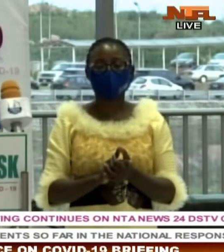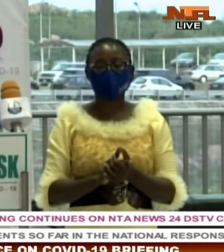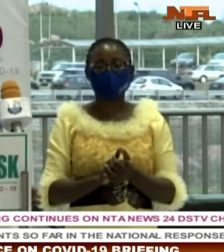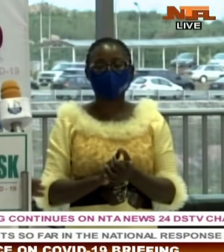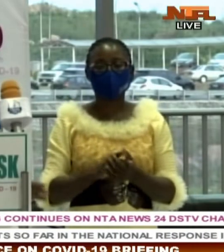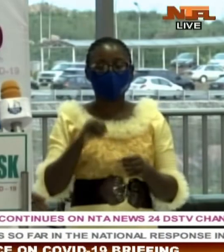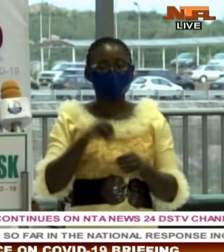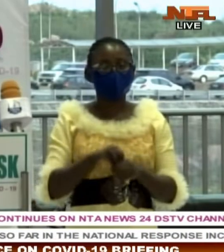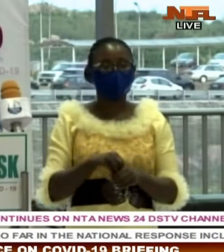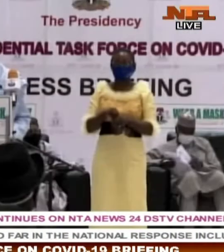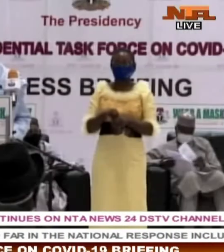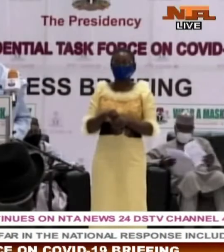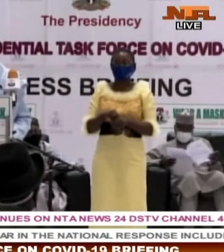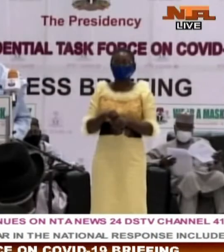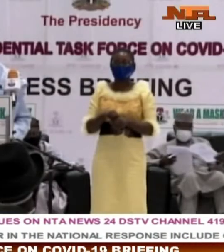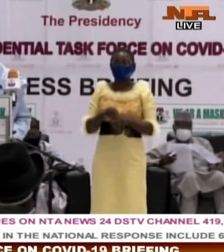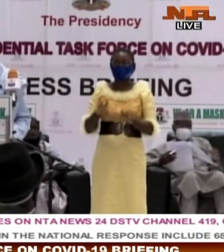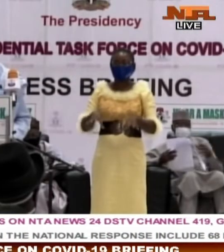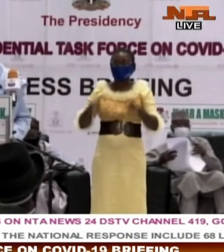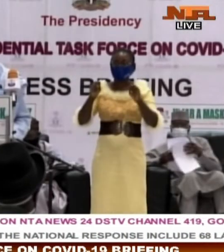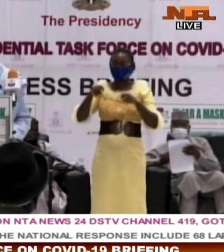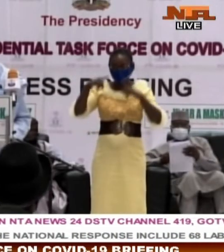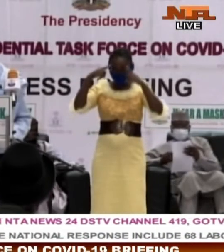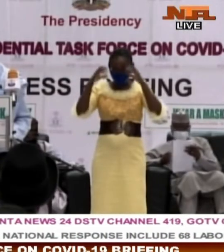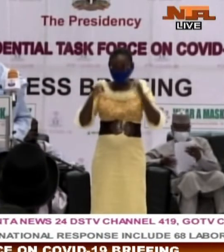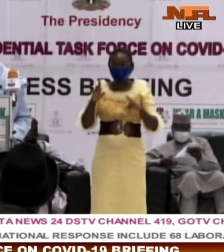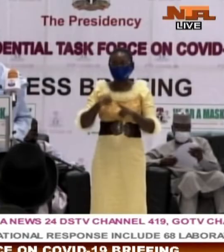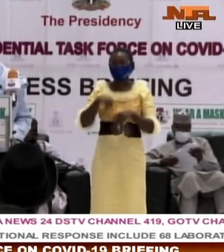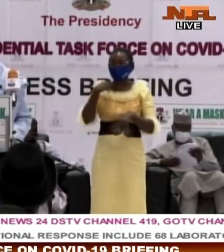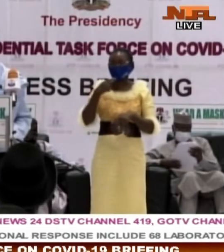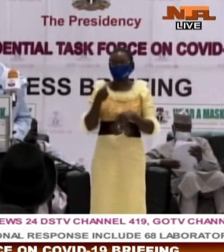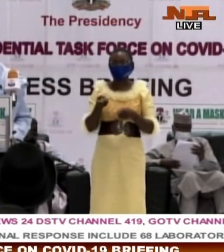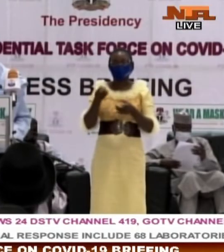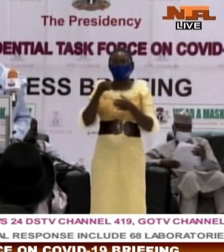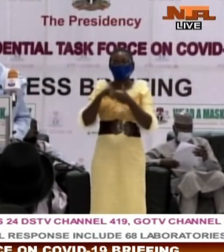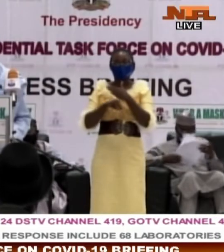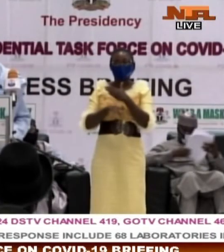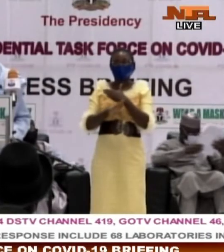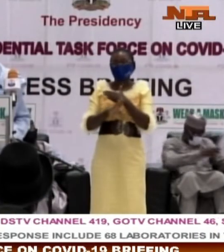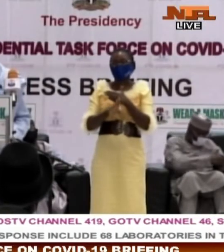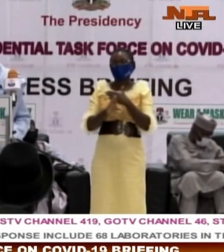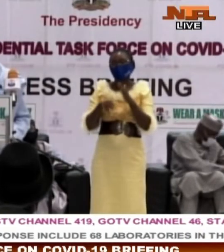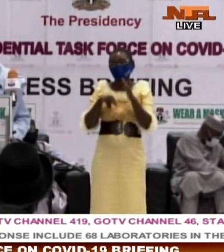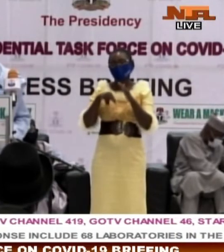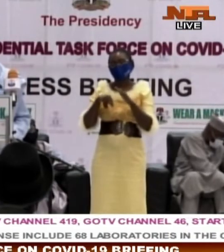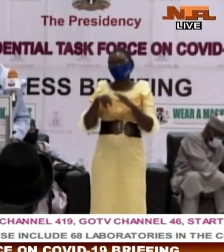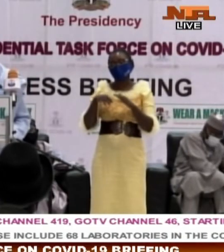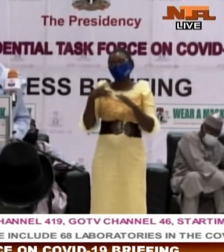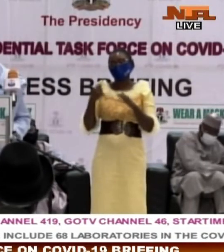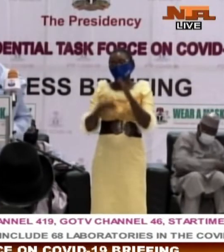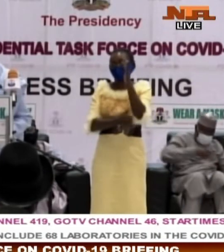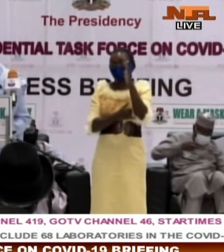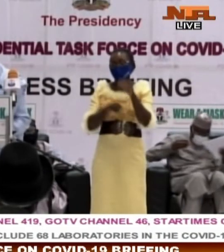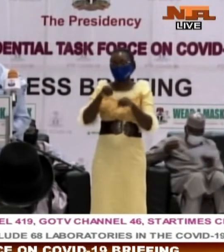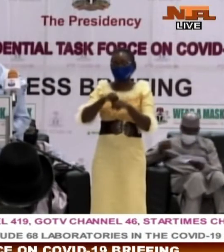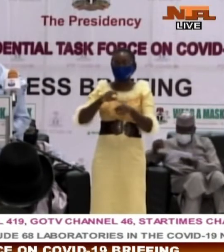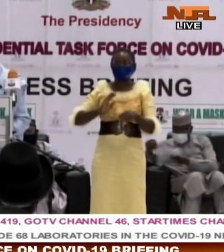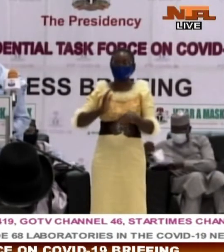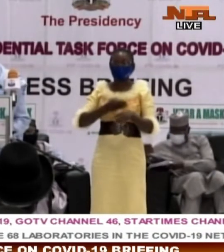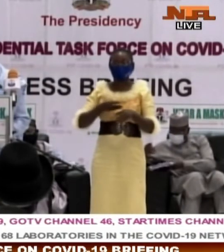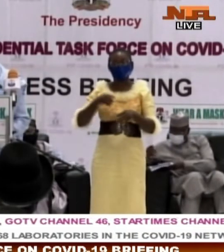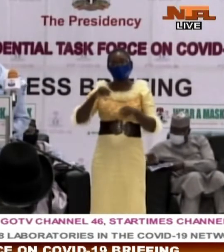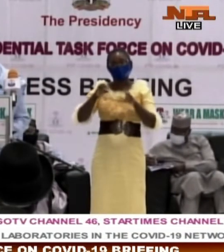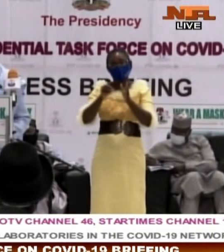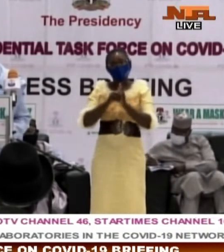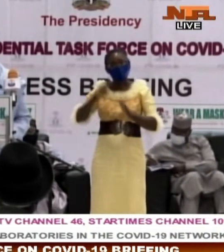In taking decisions as to who comes, in the wisdom of both the PTF and the Ministry for Civil